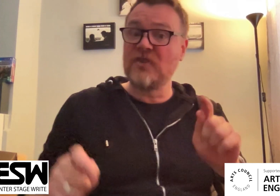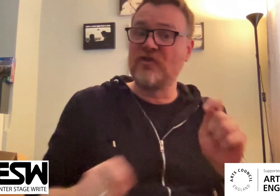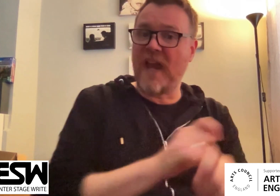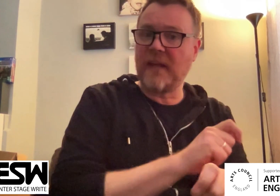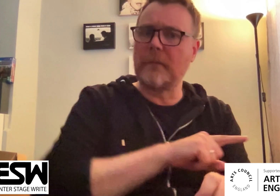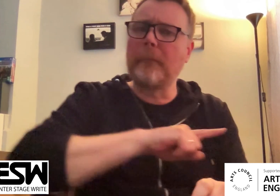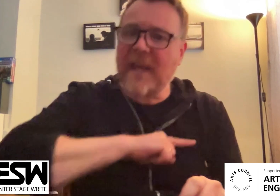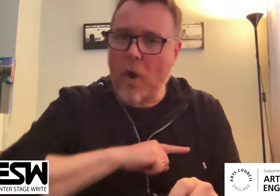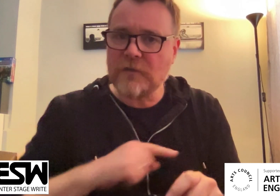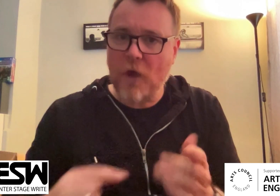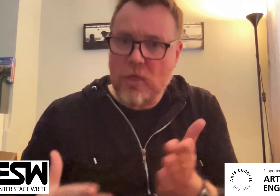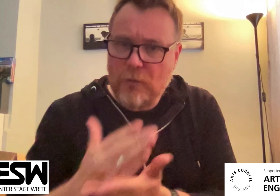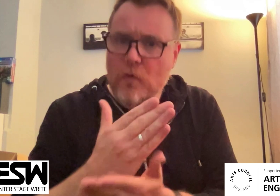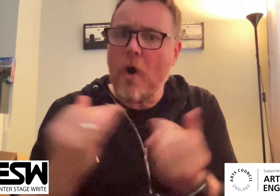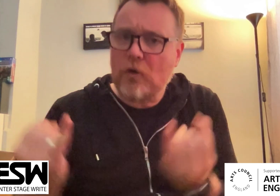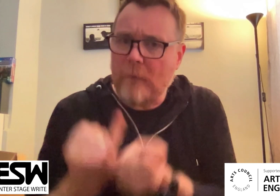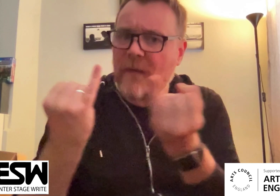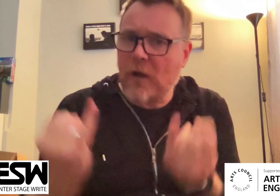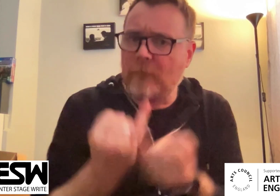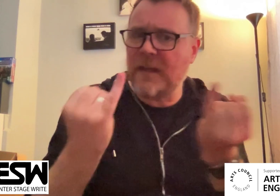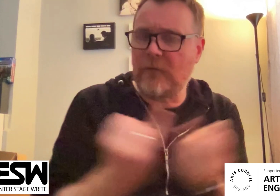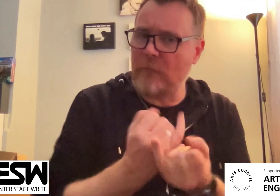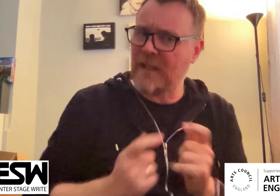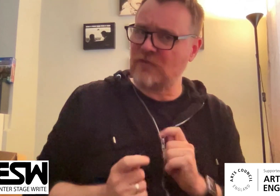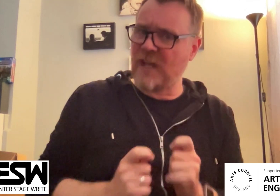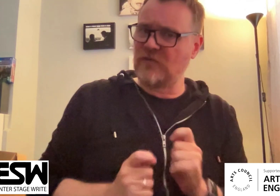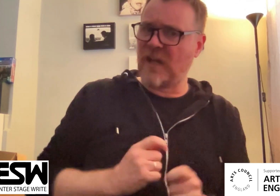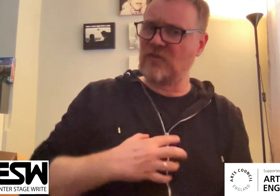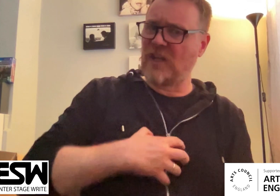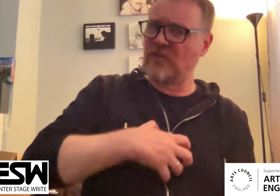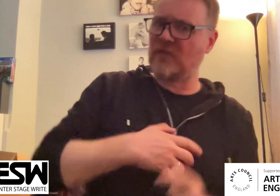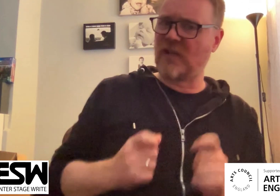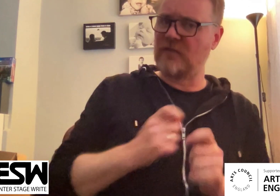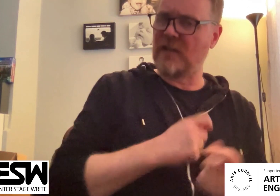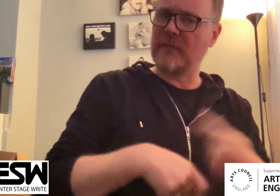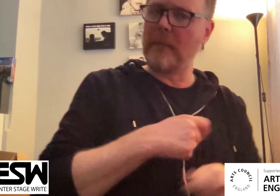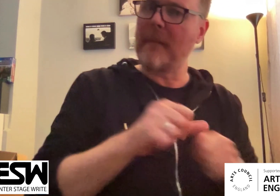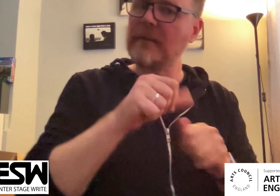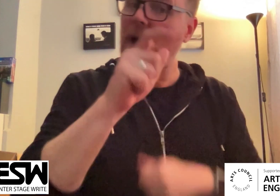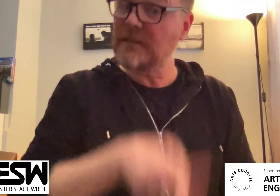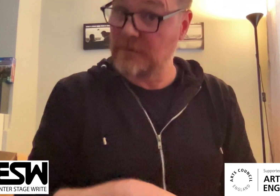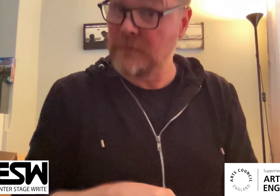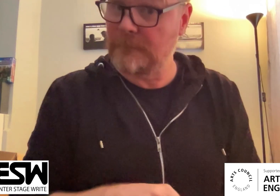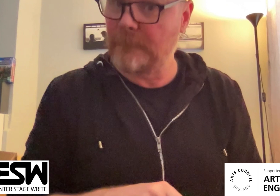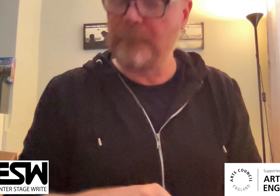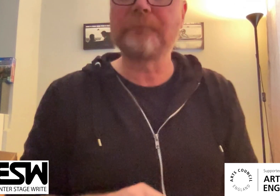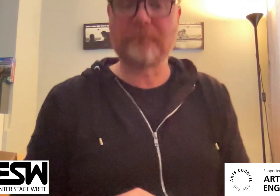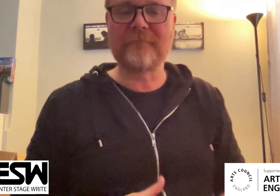become something slightly different because of the conflict that they've gone through. And really the aim is for them to be a better person at the